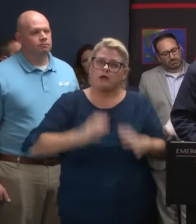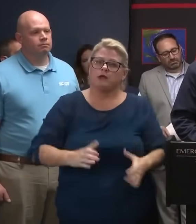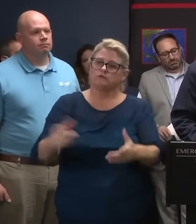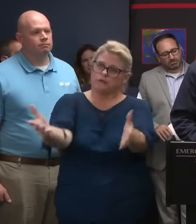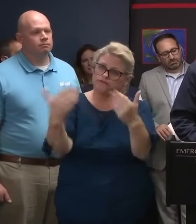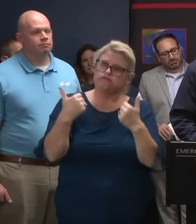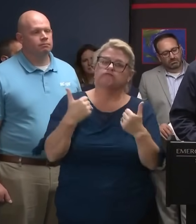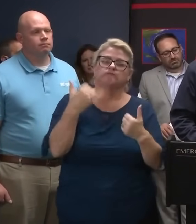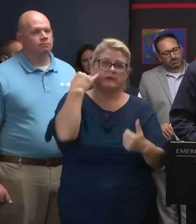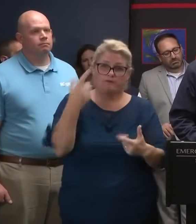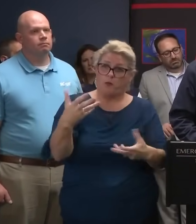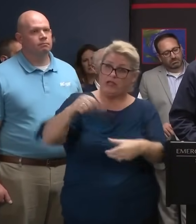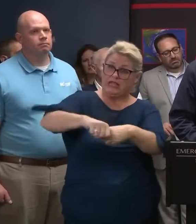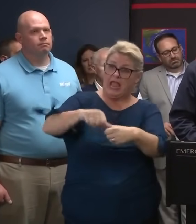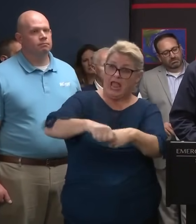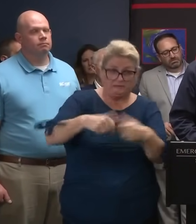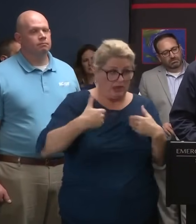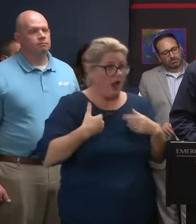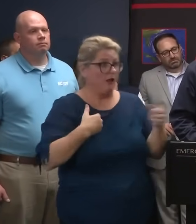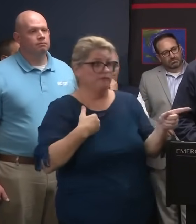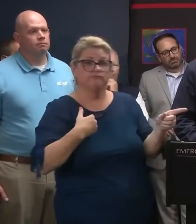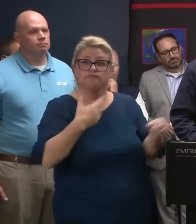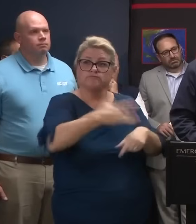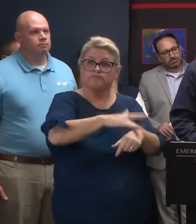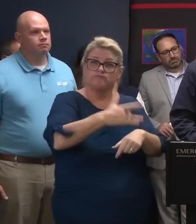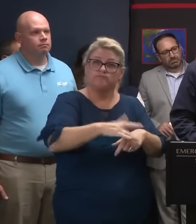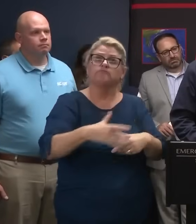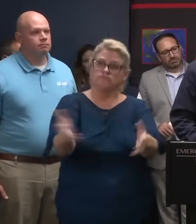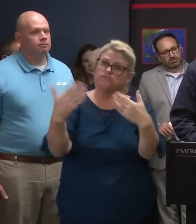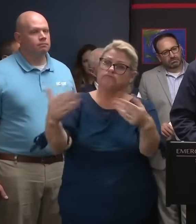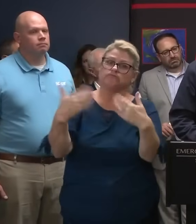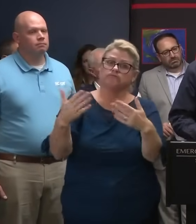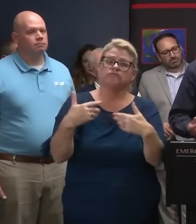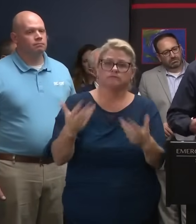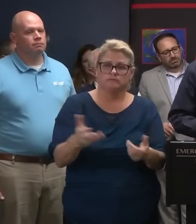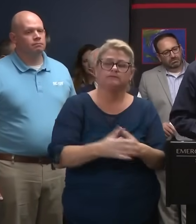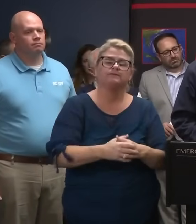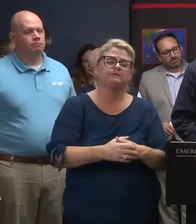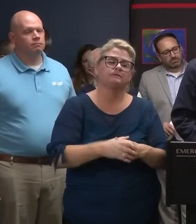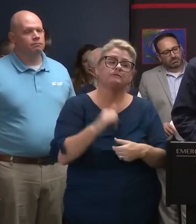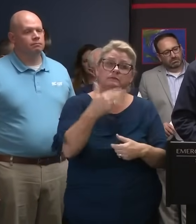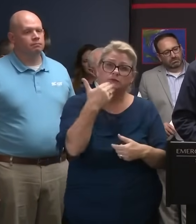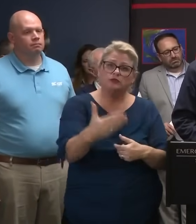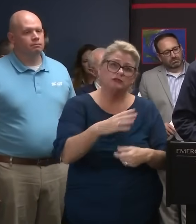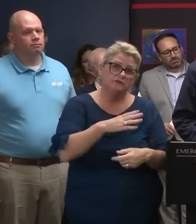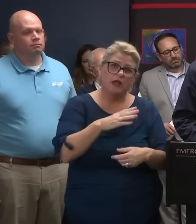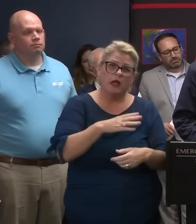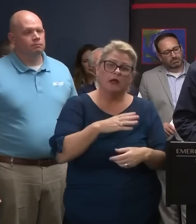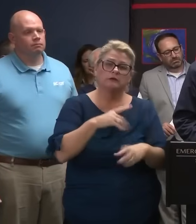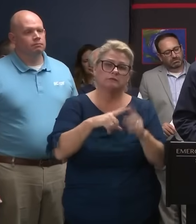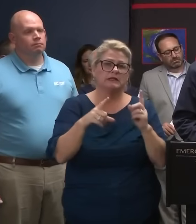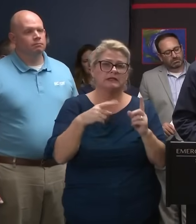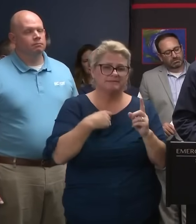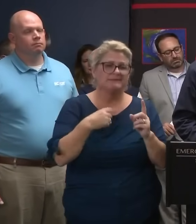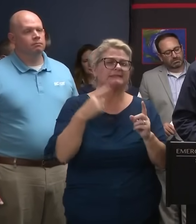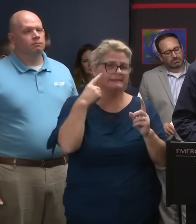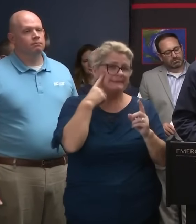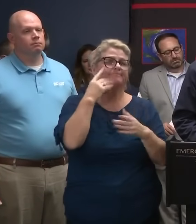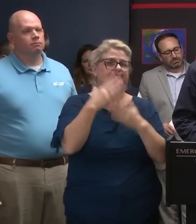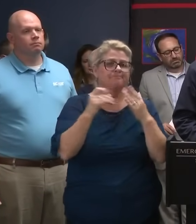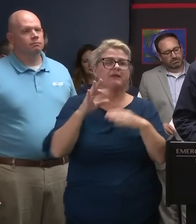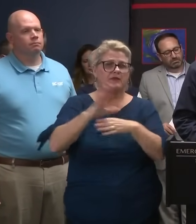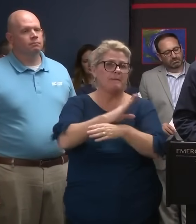they know that their gas station will be pumping, and that's a good thing. But that's something that I think some of the